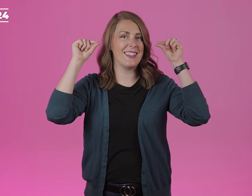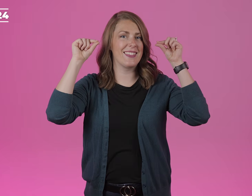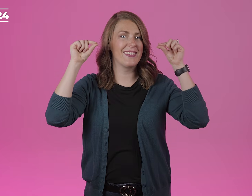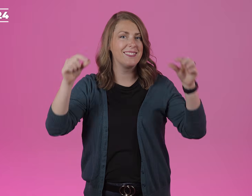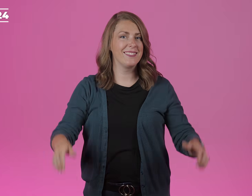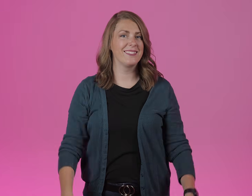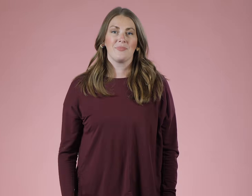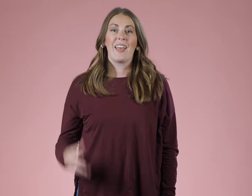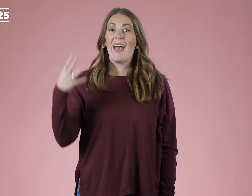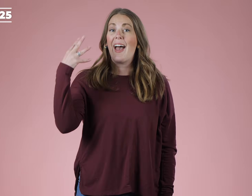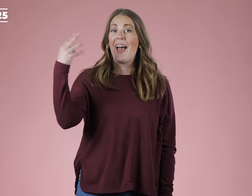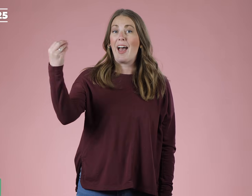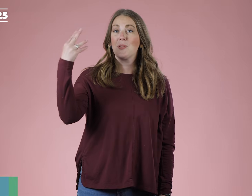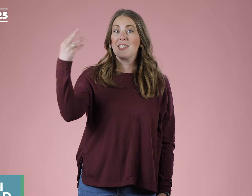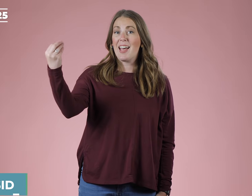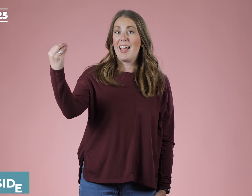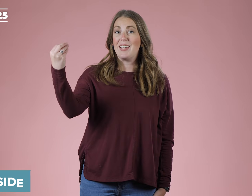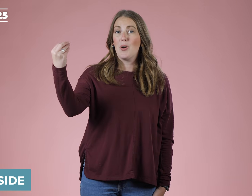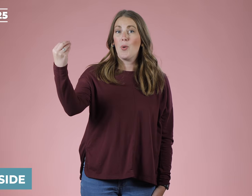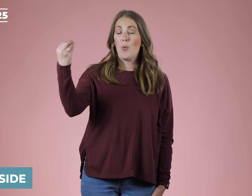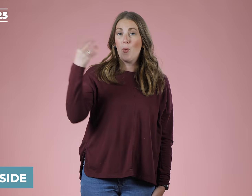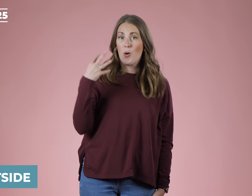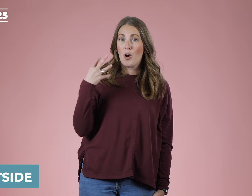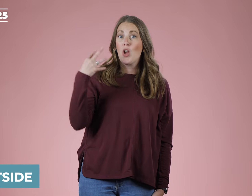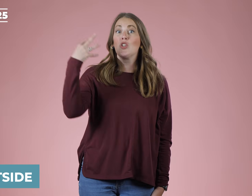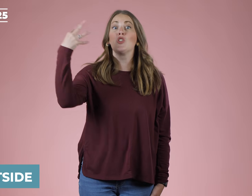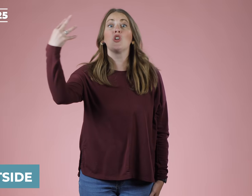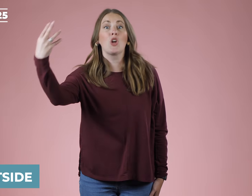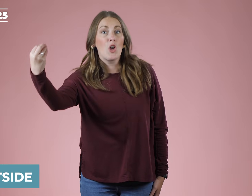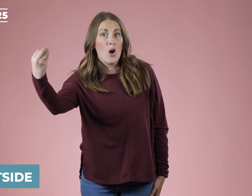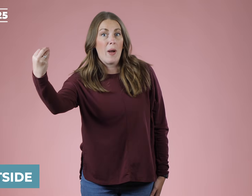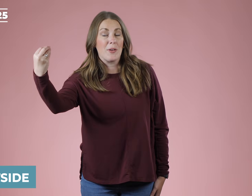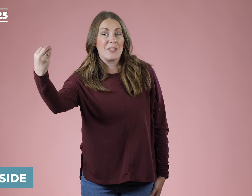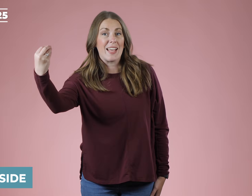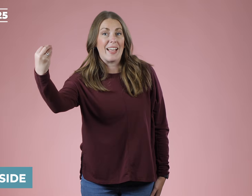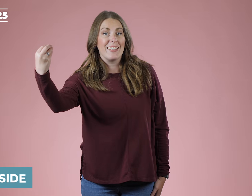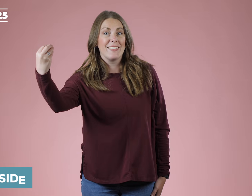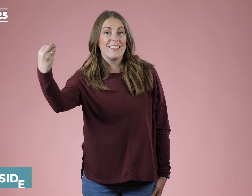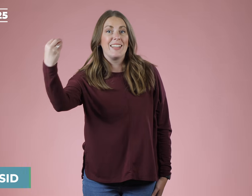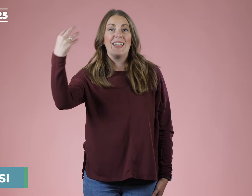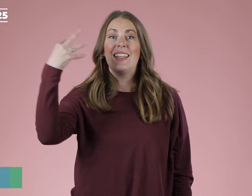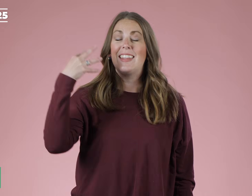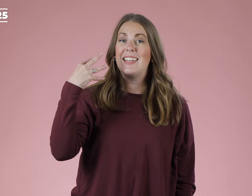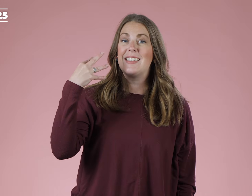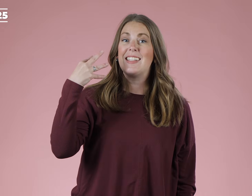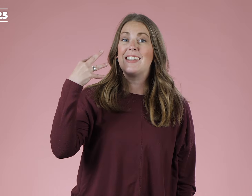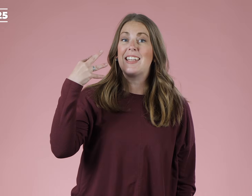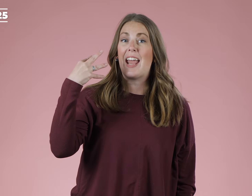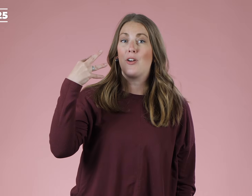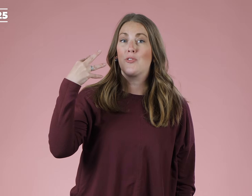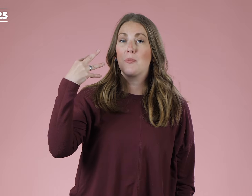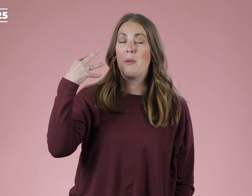Sunglasses. Outside or to go outside. This is a noun-verb